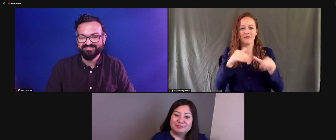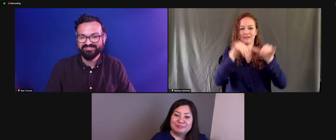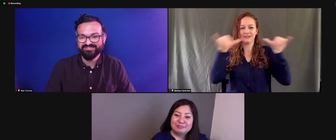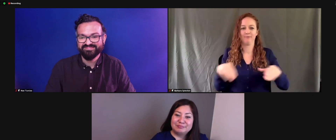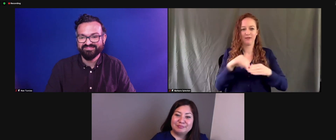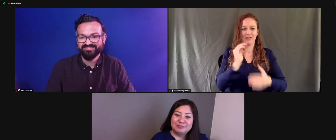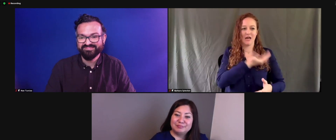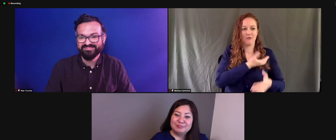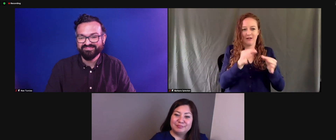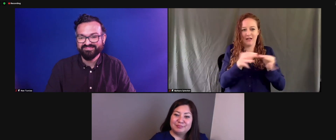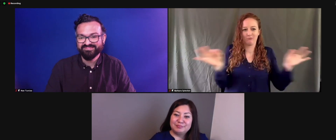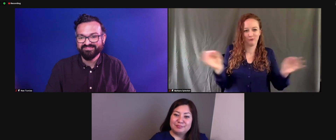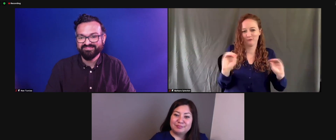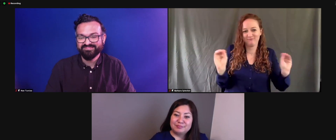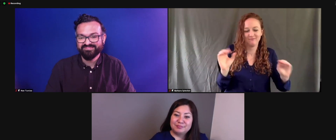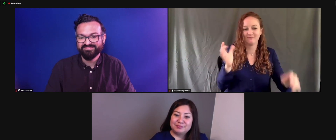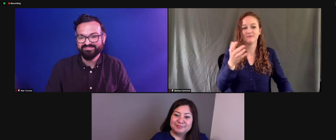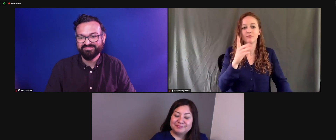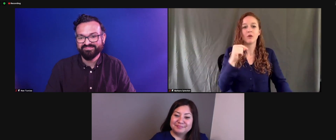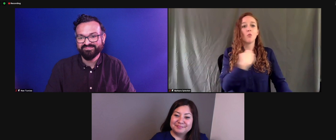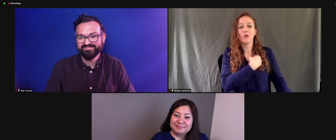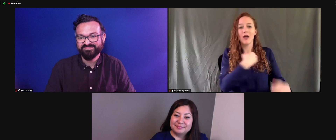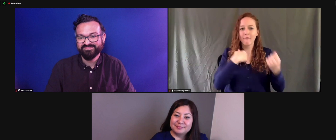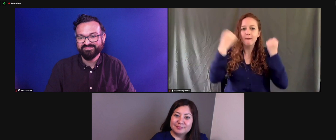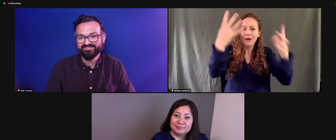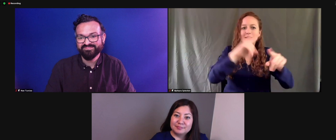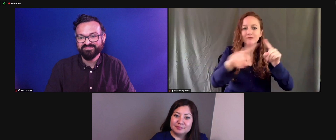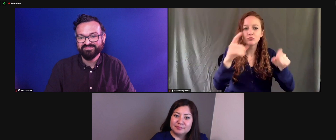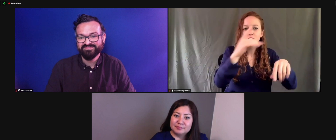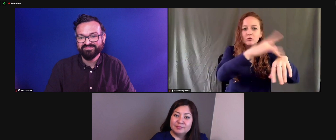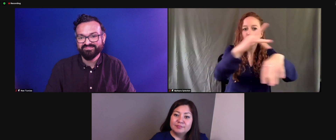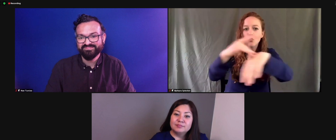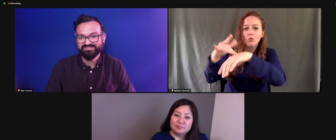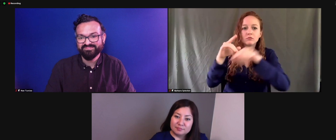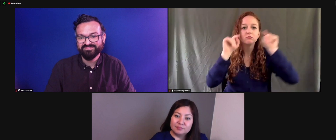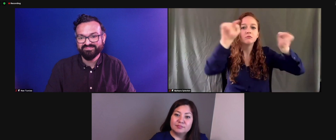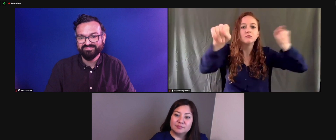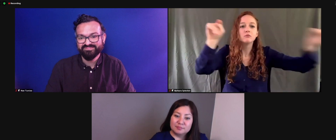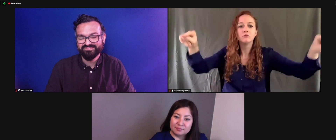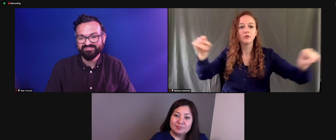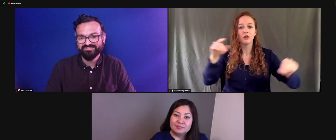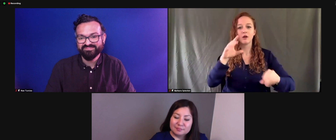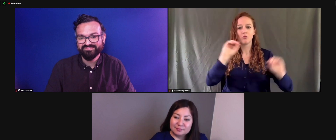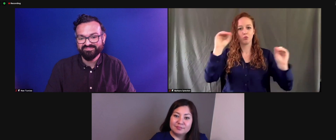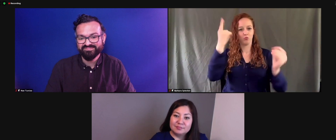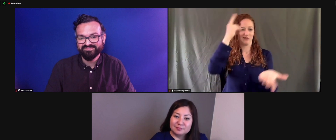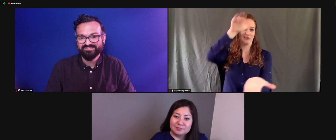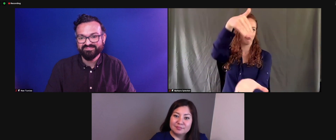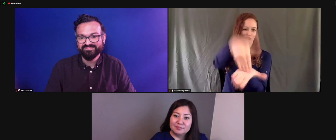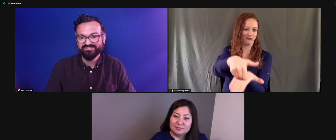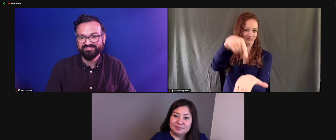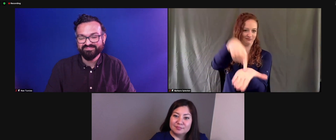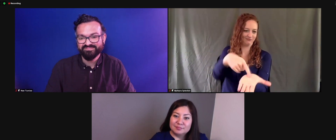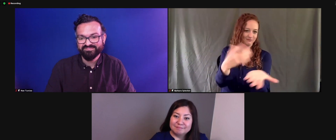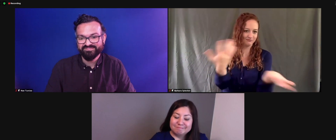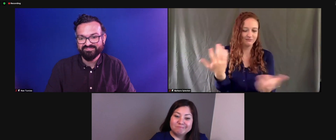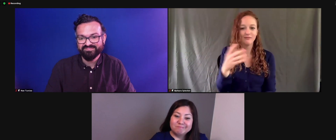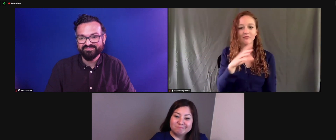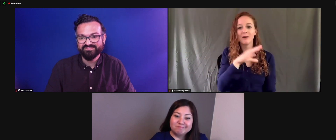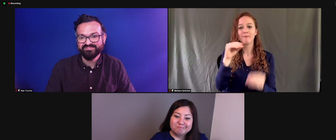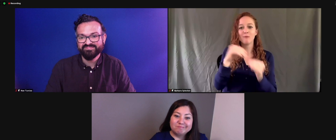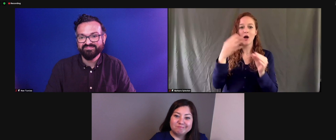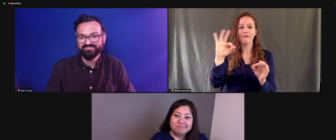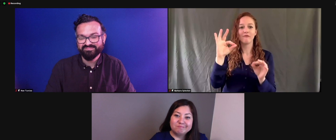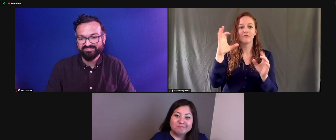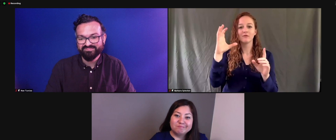If they have it and they're able to explain it, then it's conveyed a lot more clearly. That's a good tip for the interpreters. The next question.